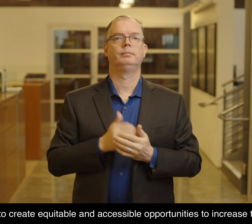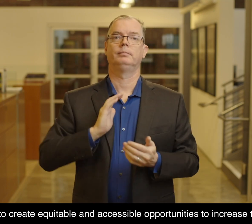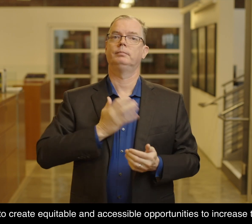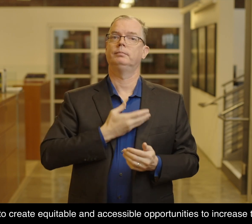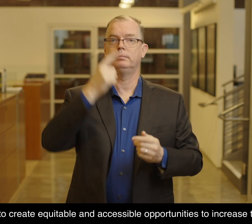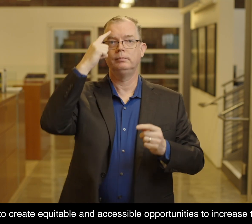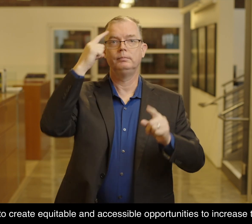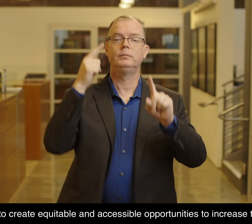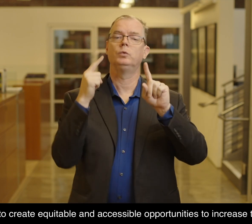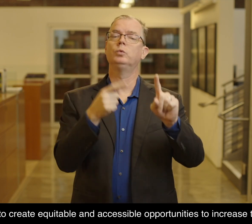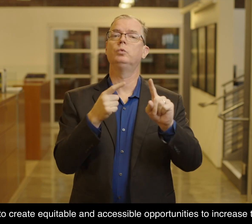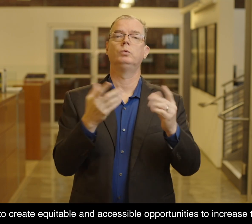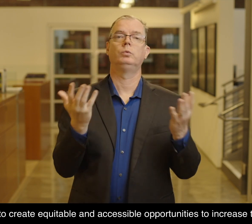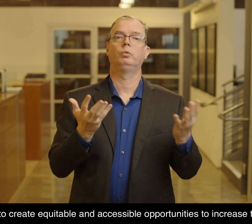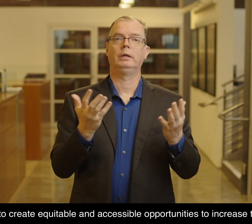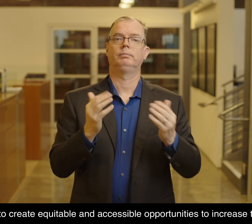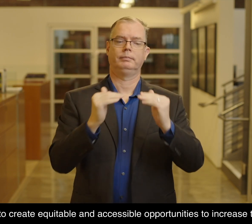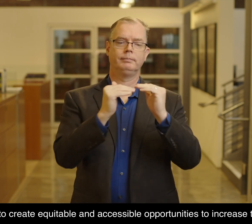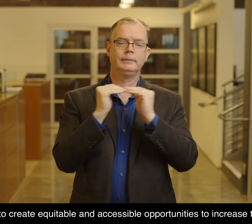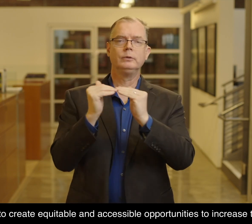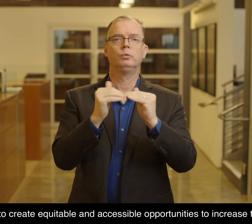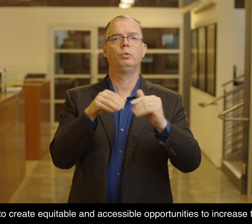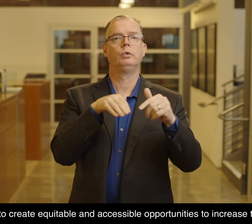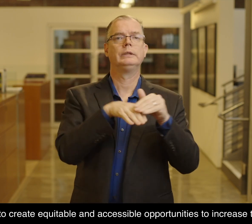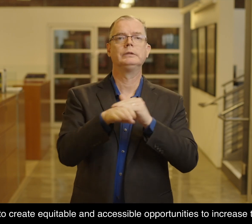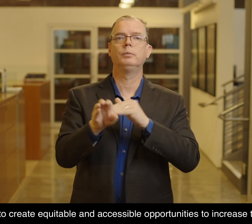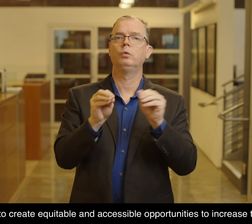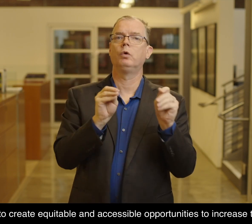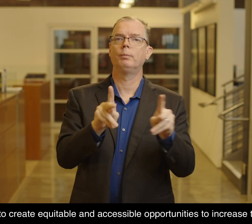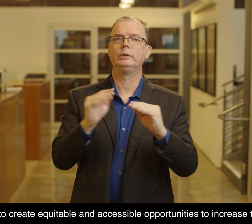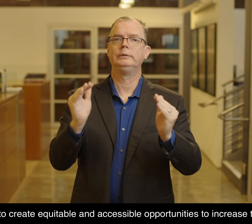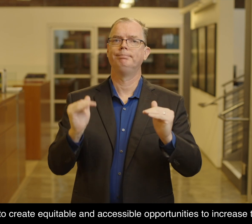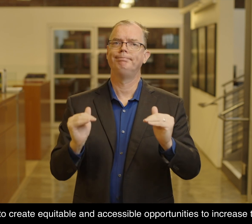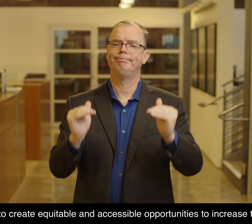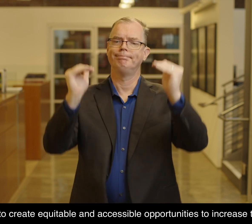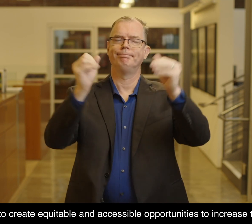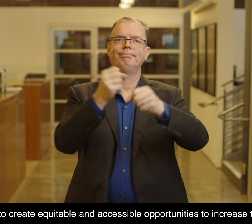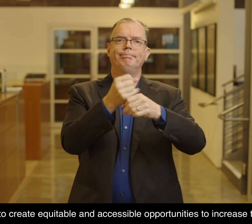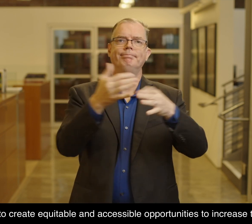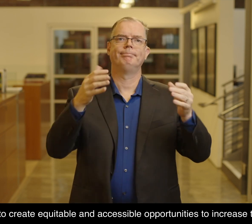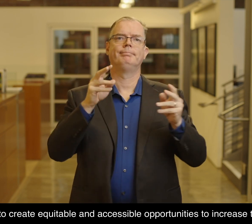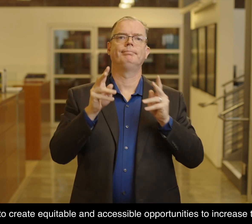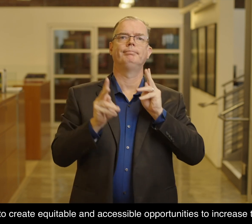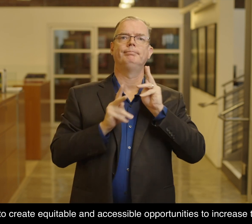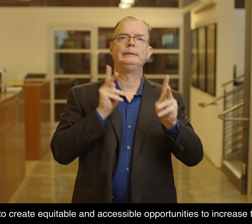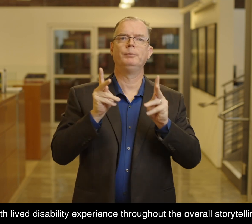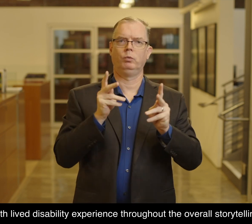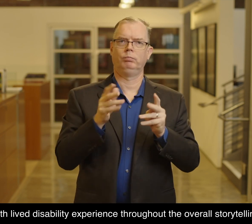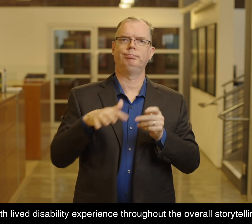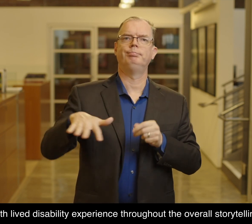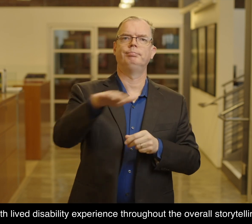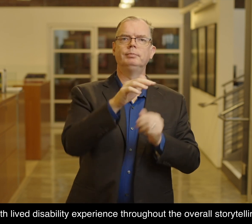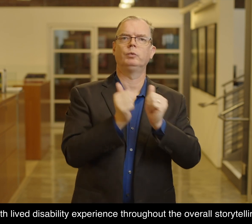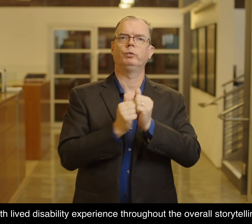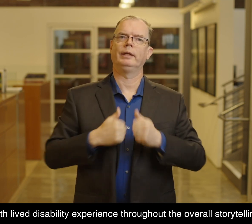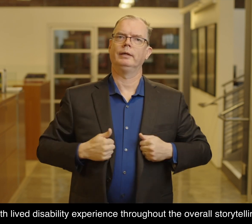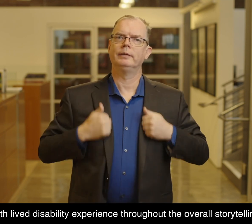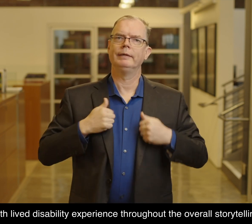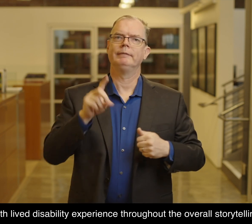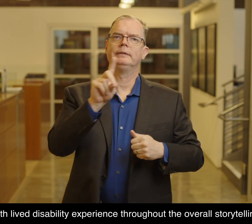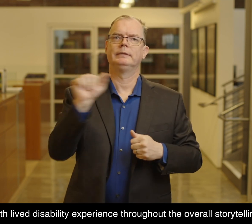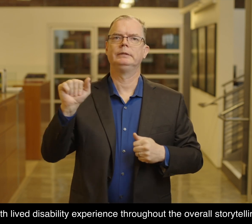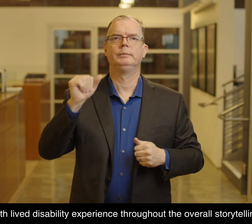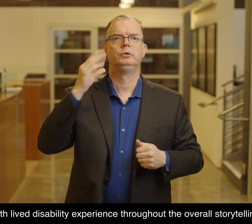Our goal is to create equitable and accessible opportunities to increase the number of people with